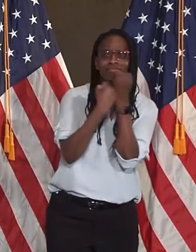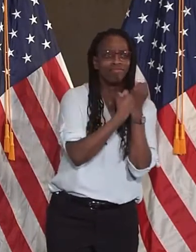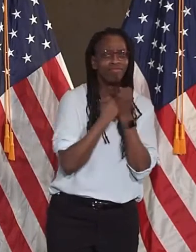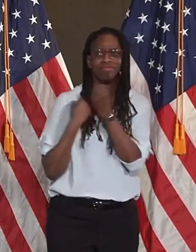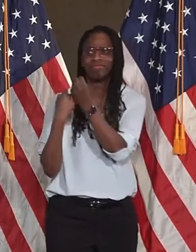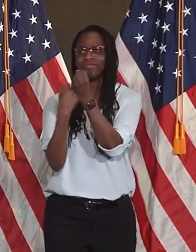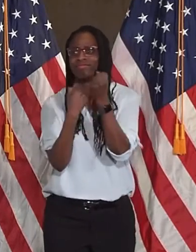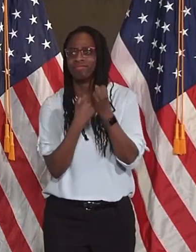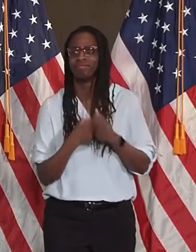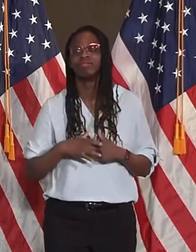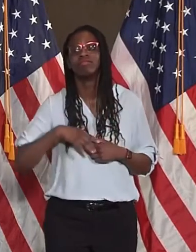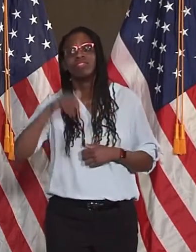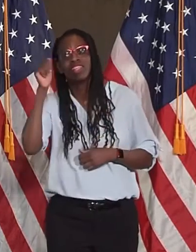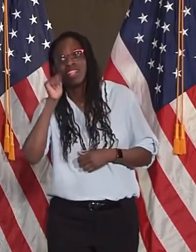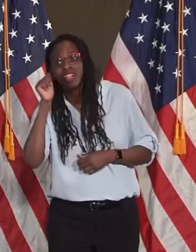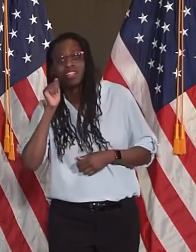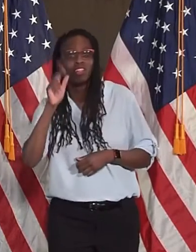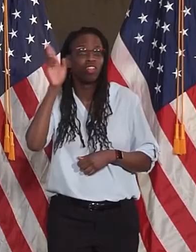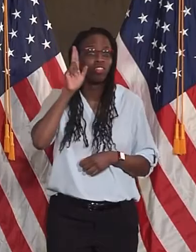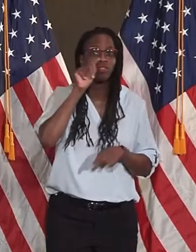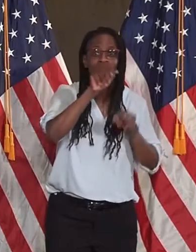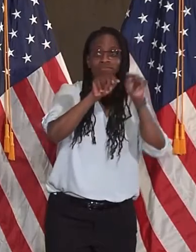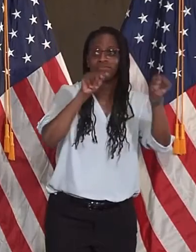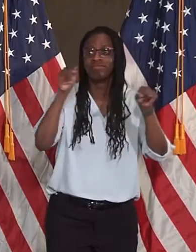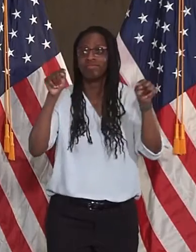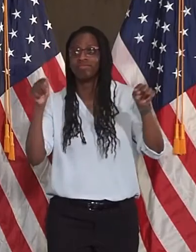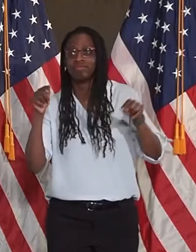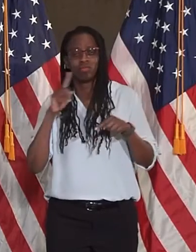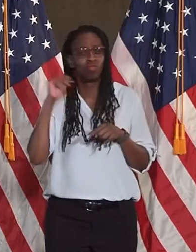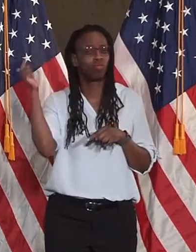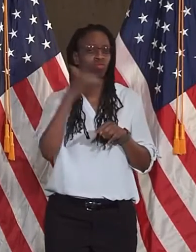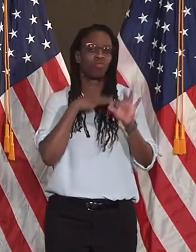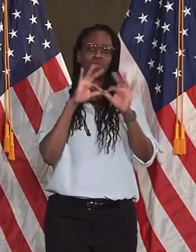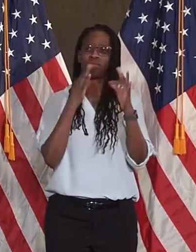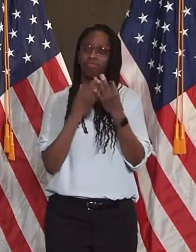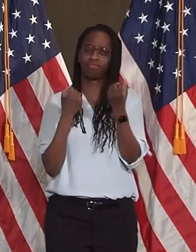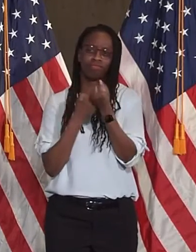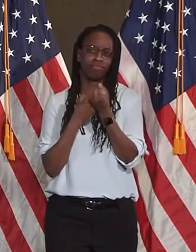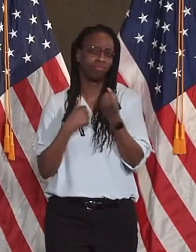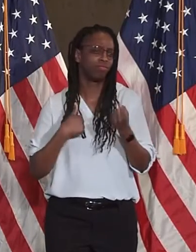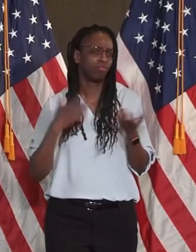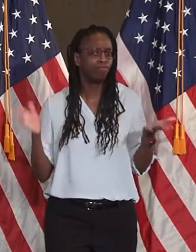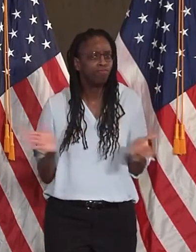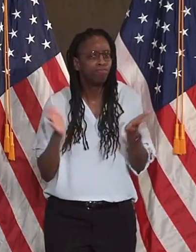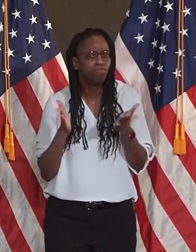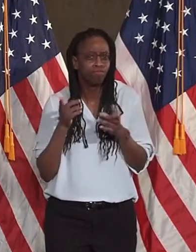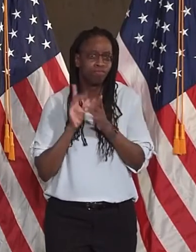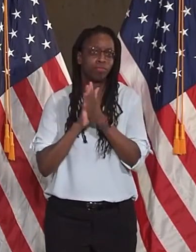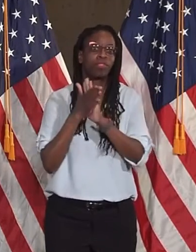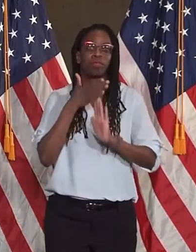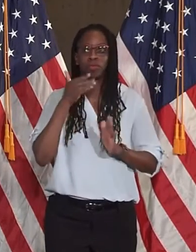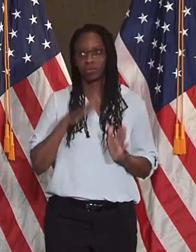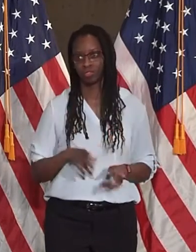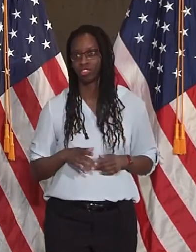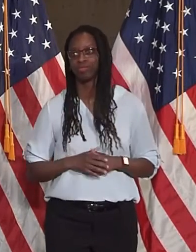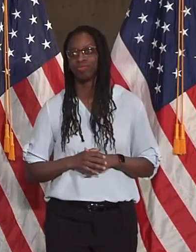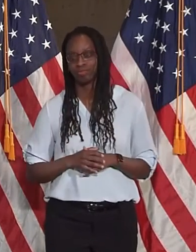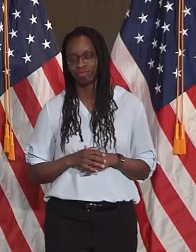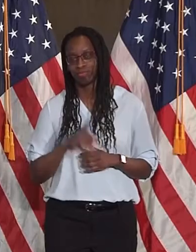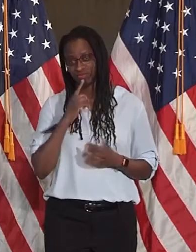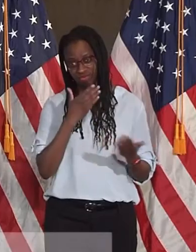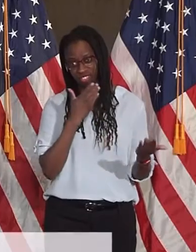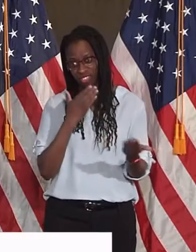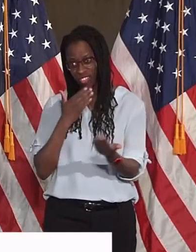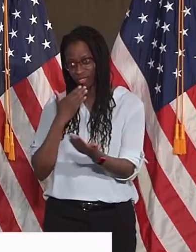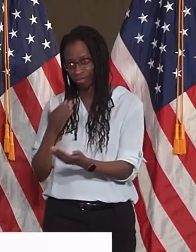always rooted for me. Thank you all. As a girl growing up in Boston, I was nurtured by a family who believed in